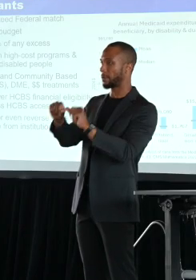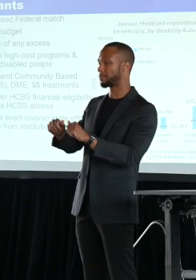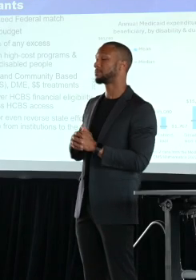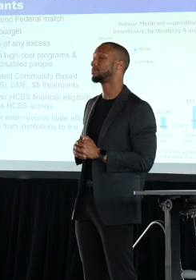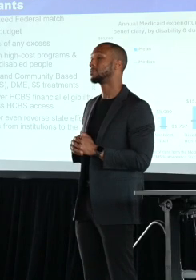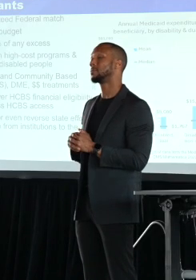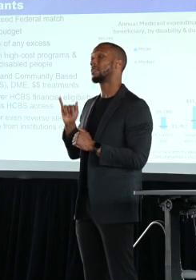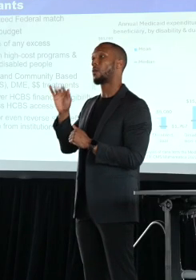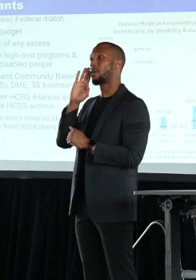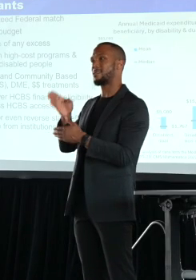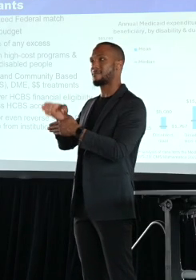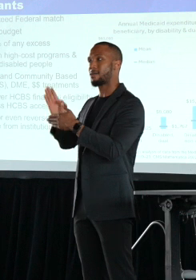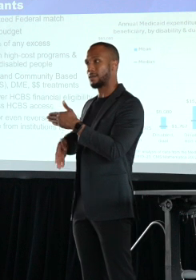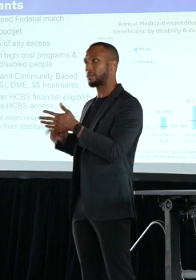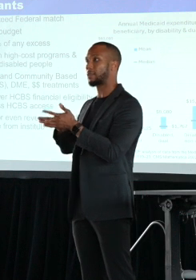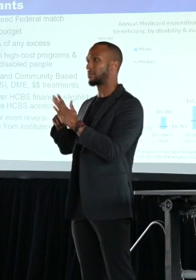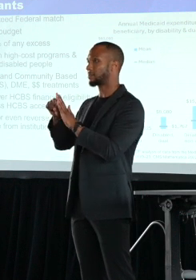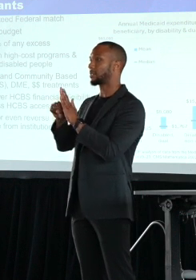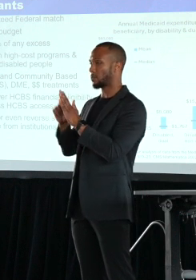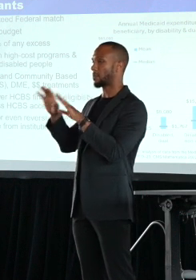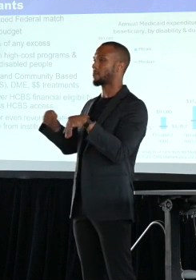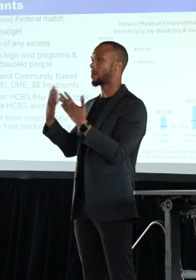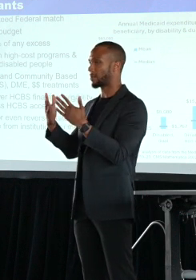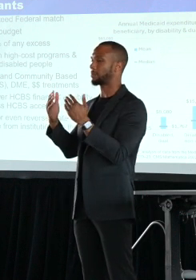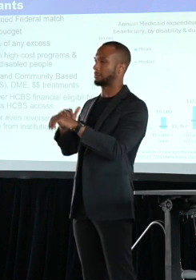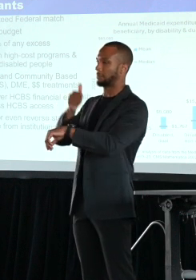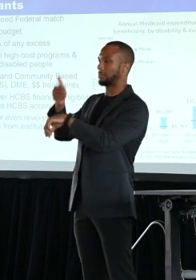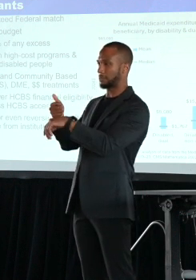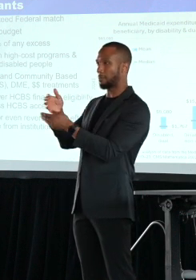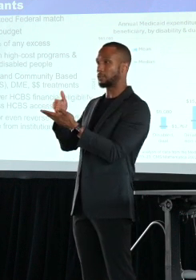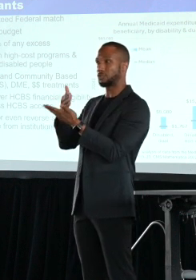the amount of money that the federal